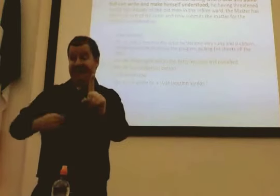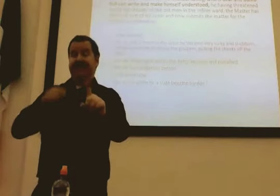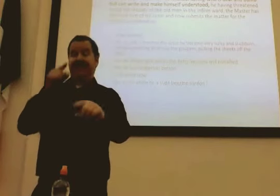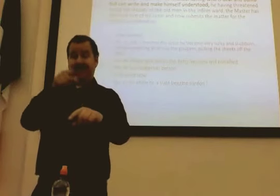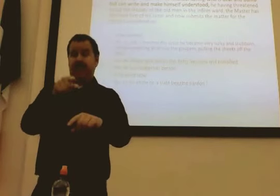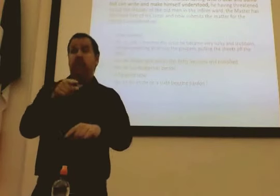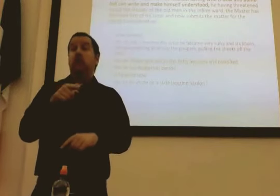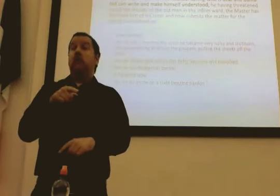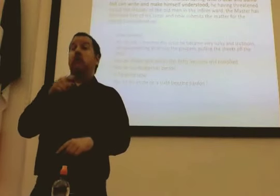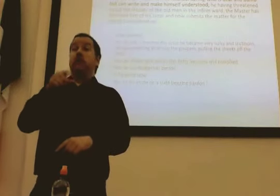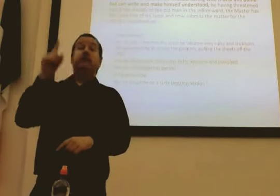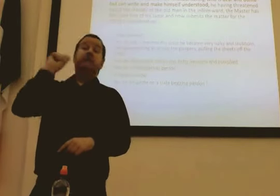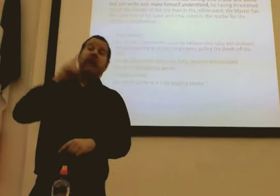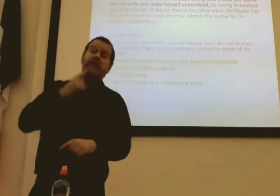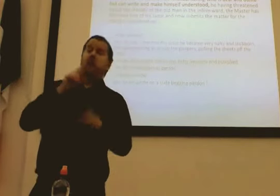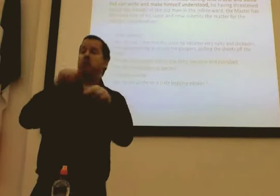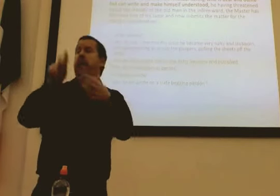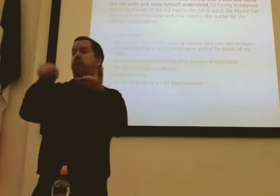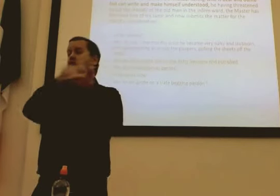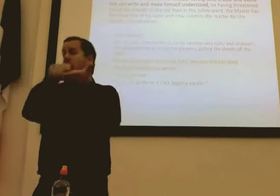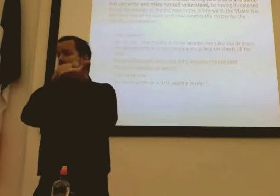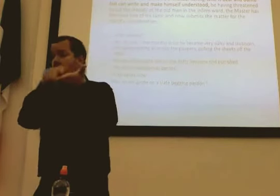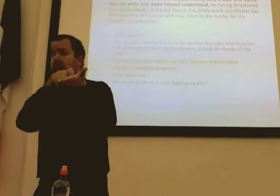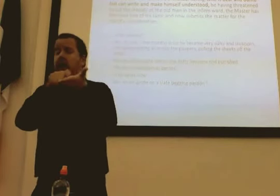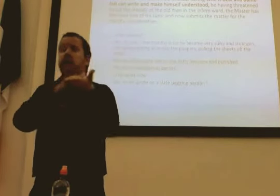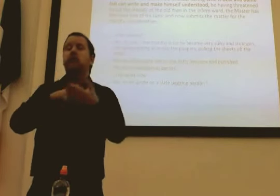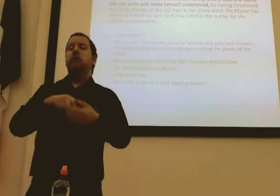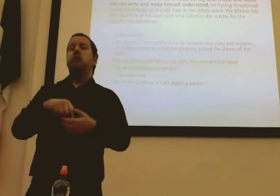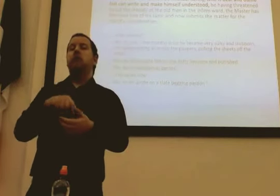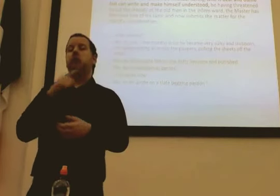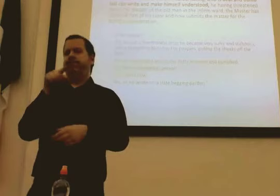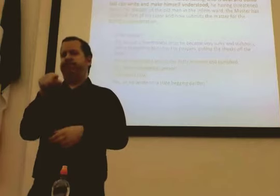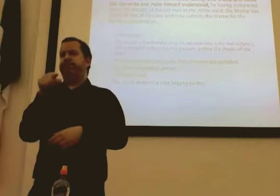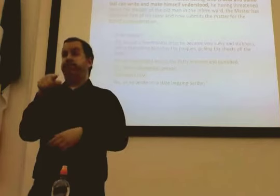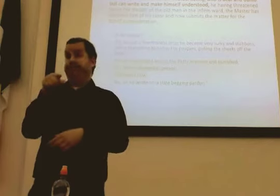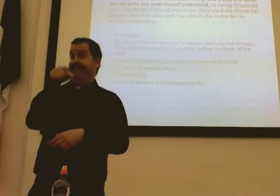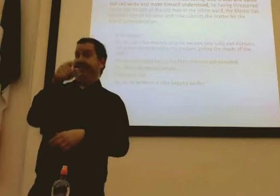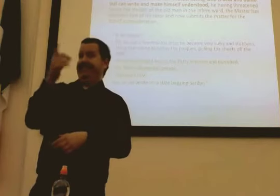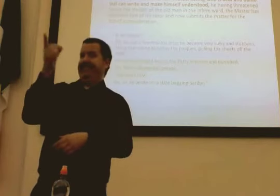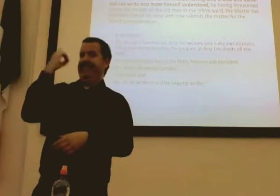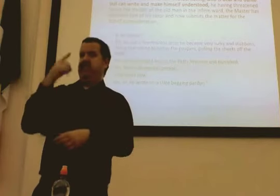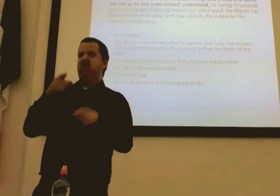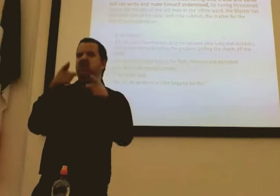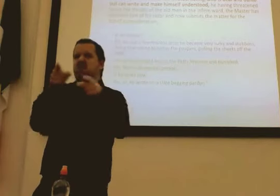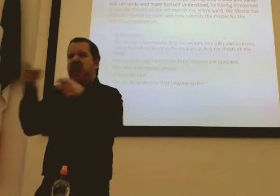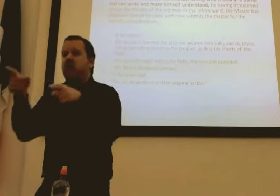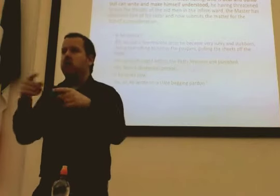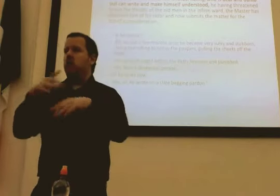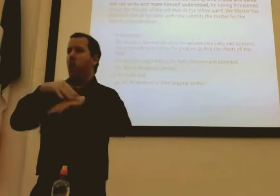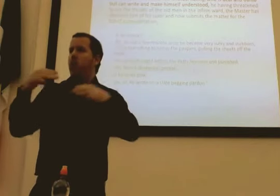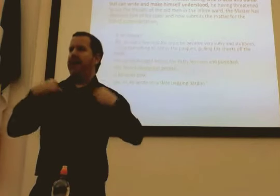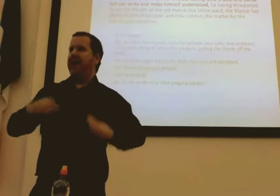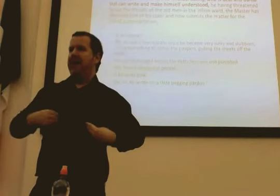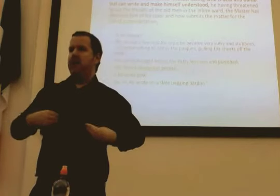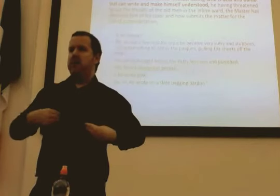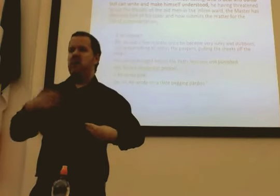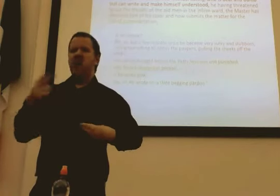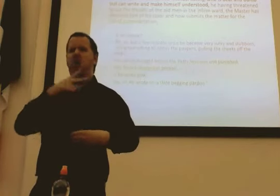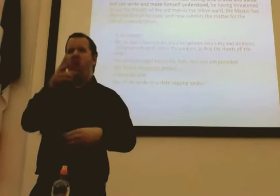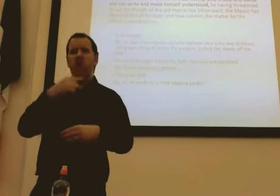This is an example of a deaf man. He was deaf, but he was literate, so he could write and use written communication. But